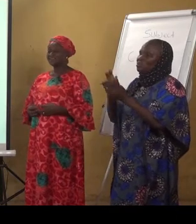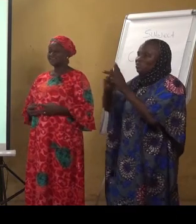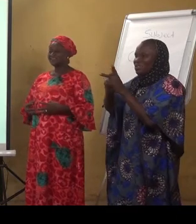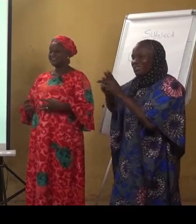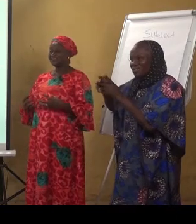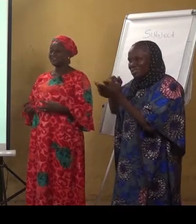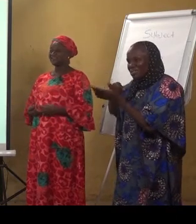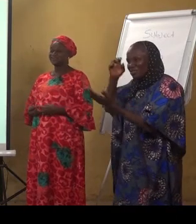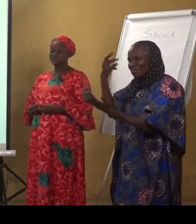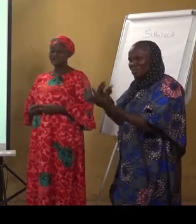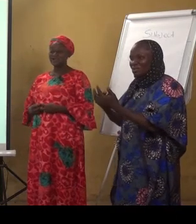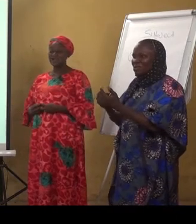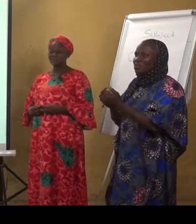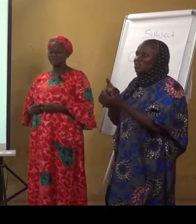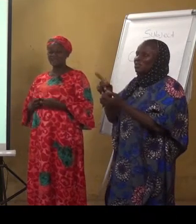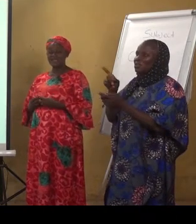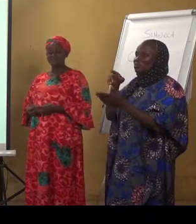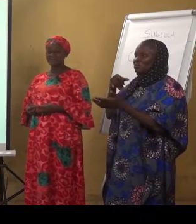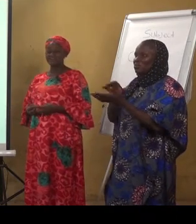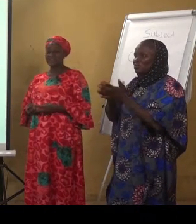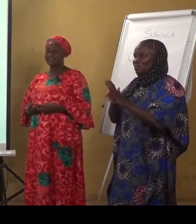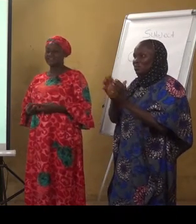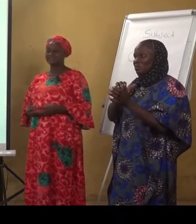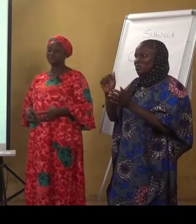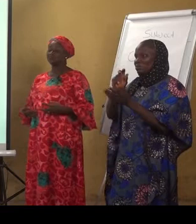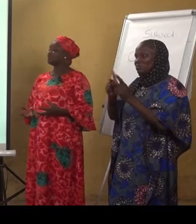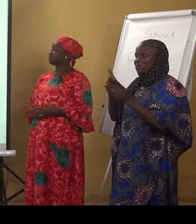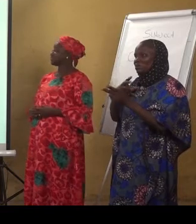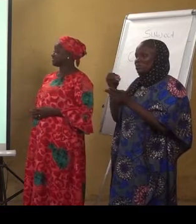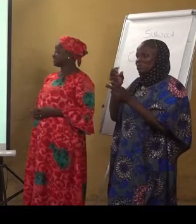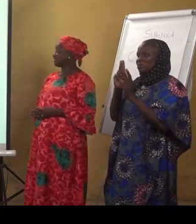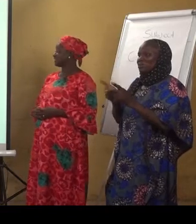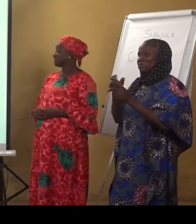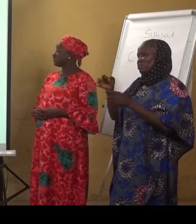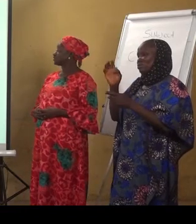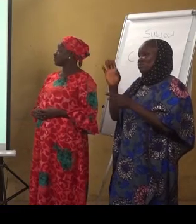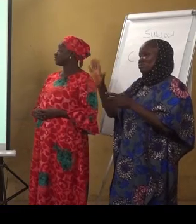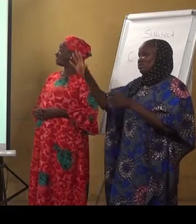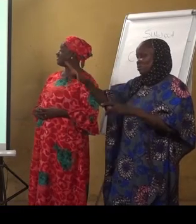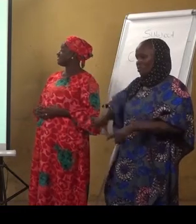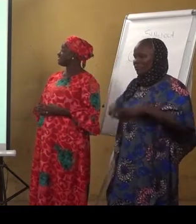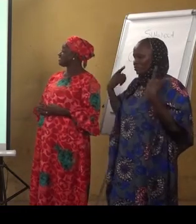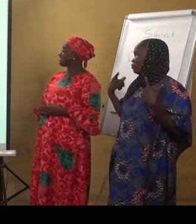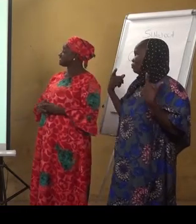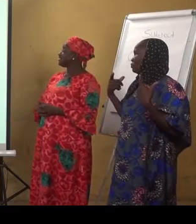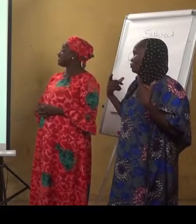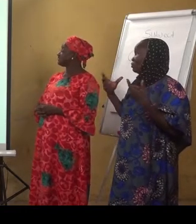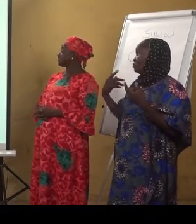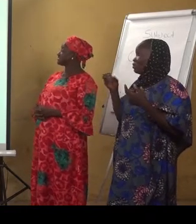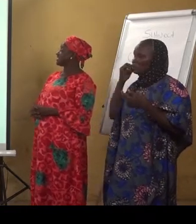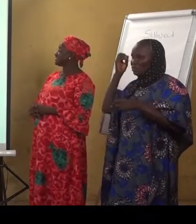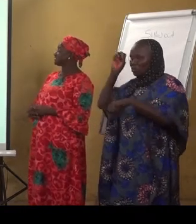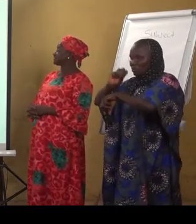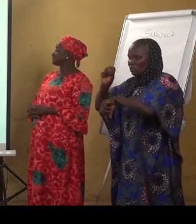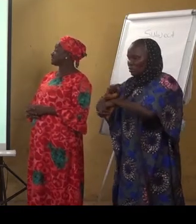And even if this question happened to come out in an exam, you'll be able to write it well. So, the assignment